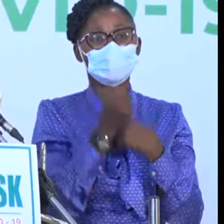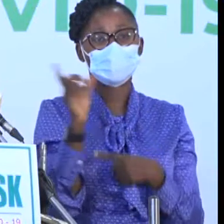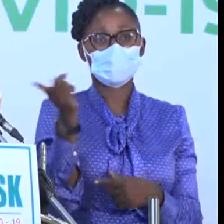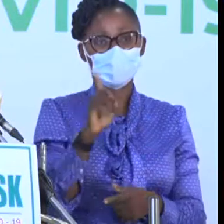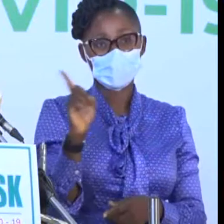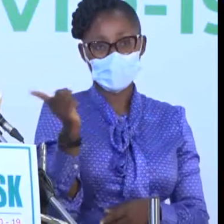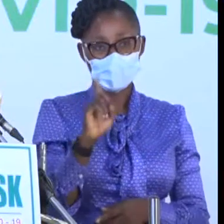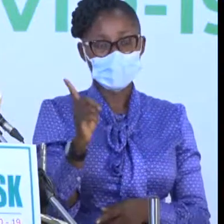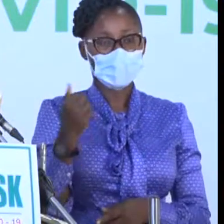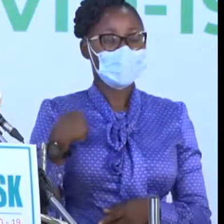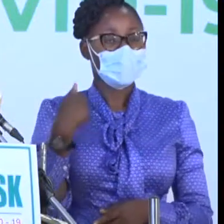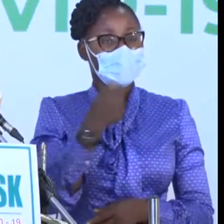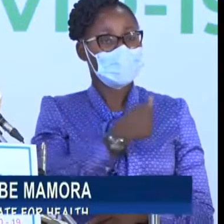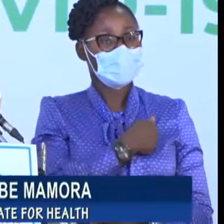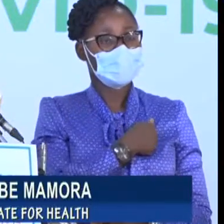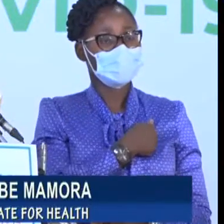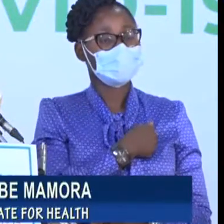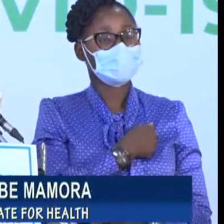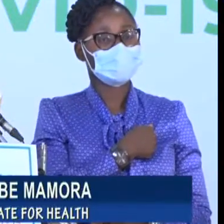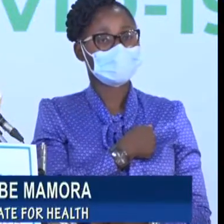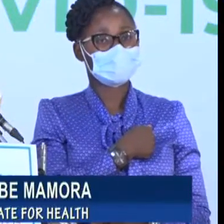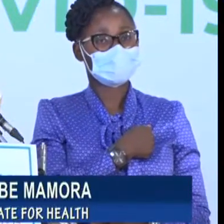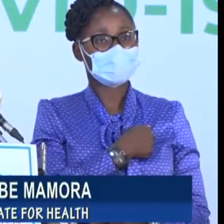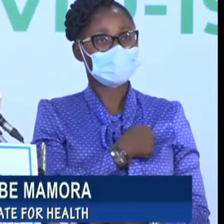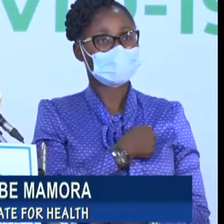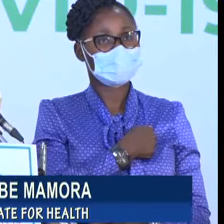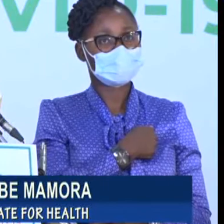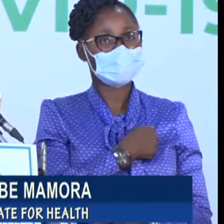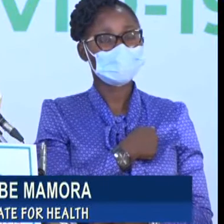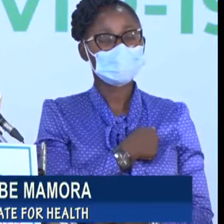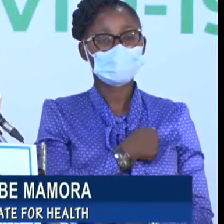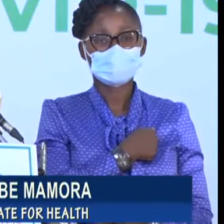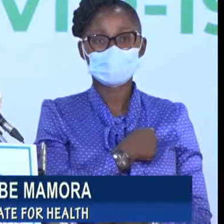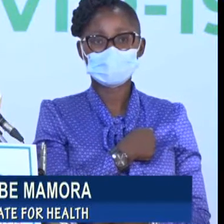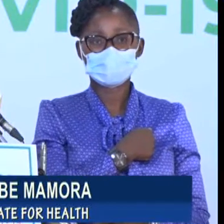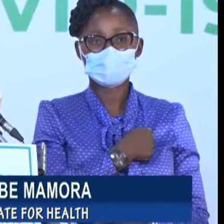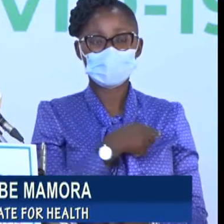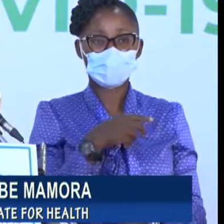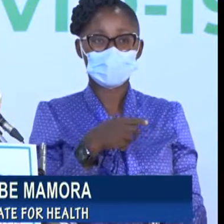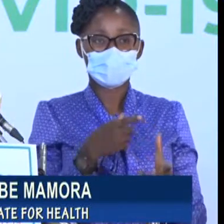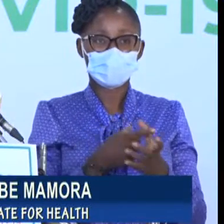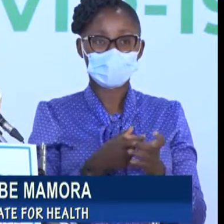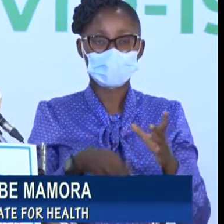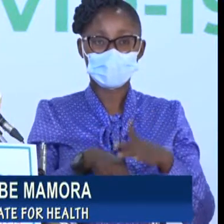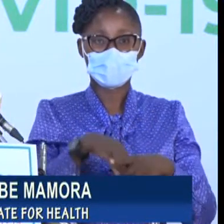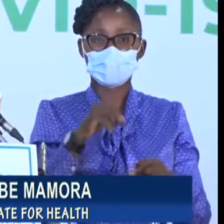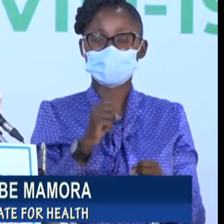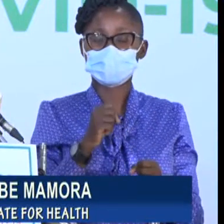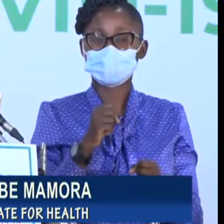where we still cannot specifically